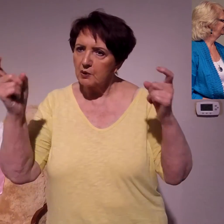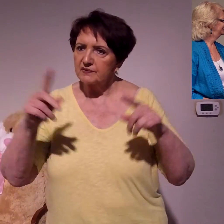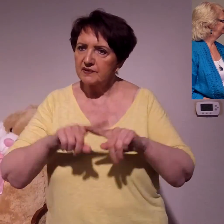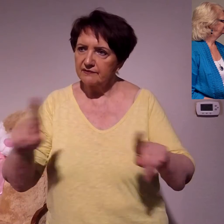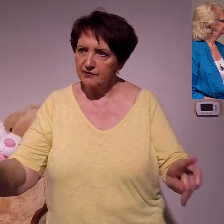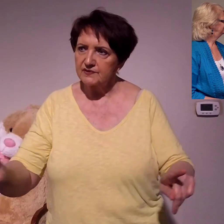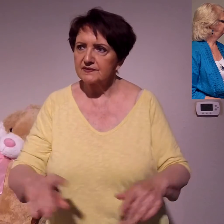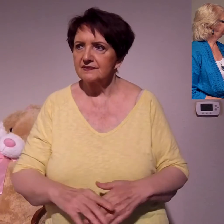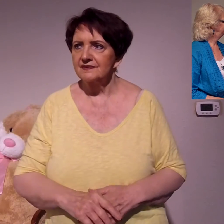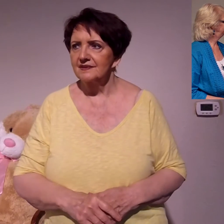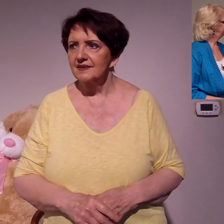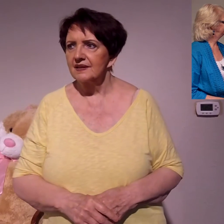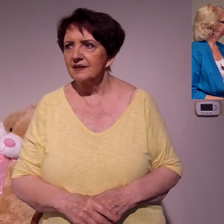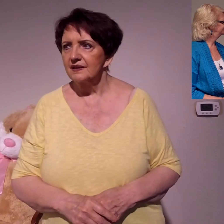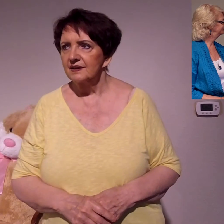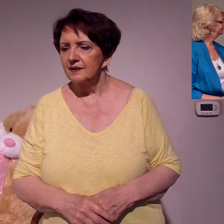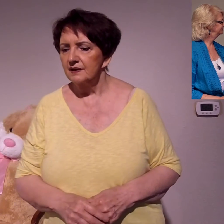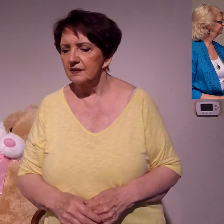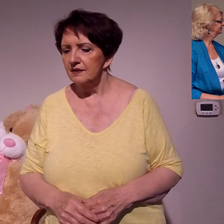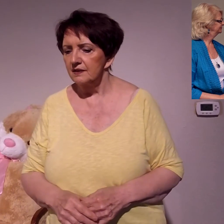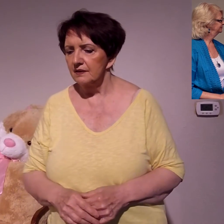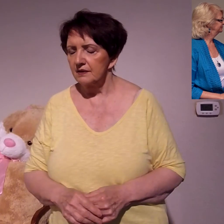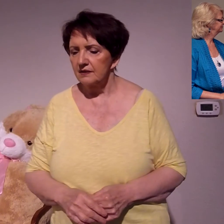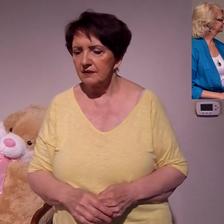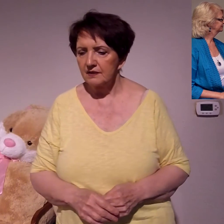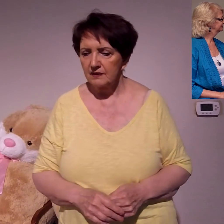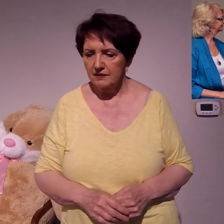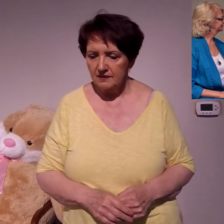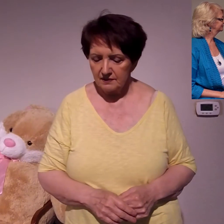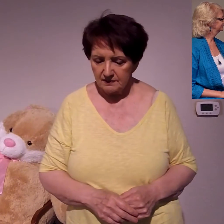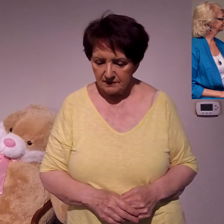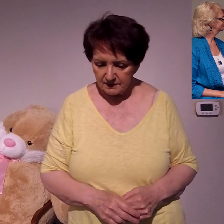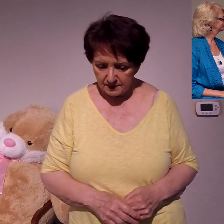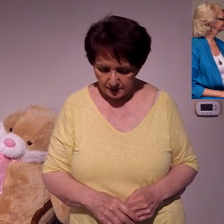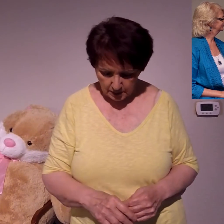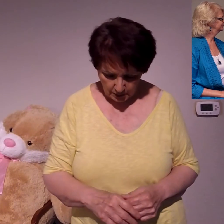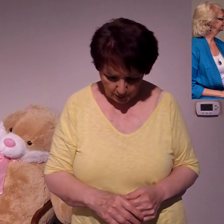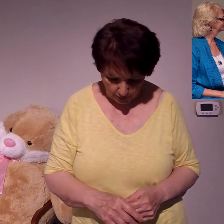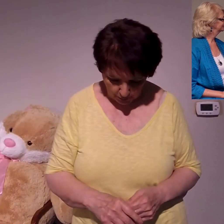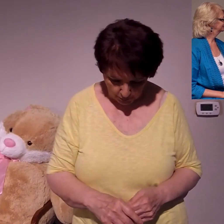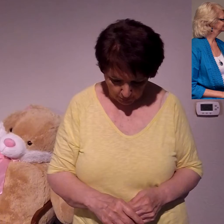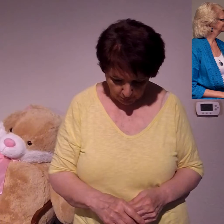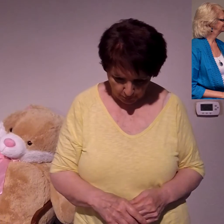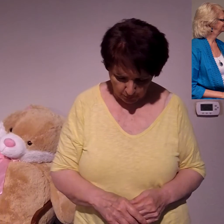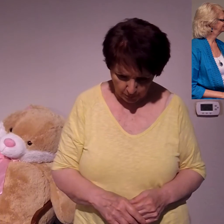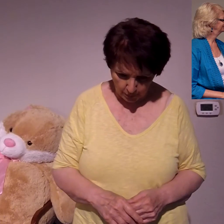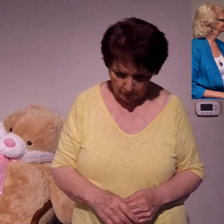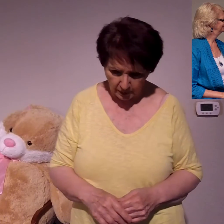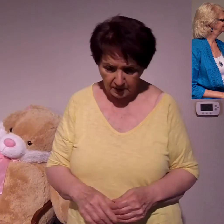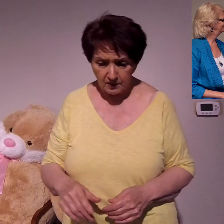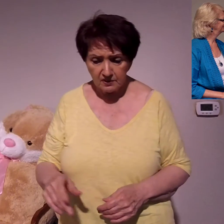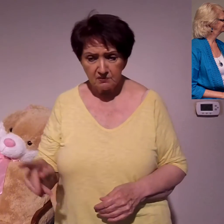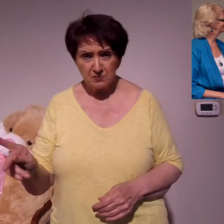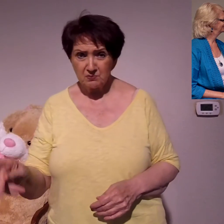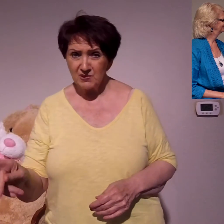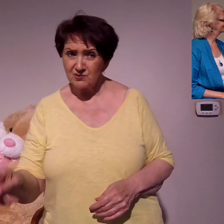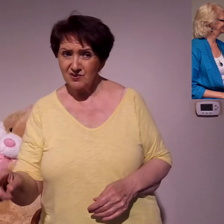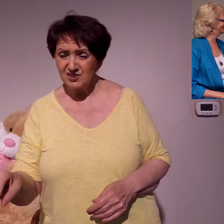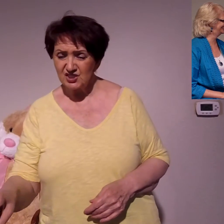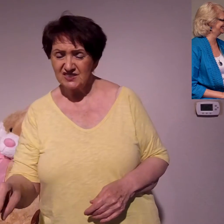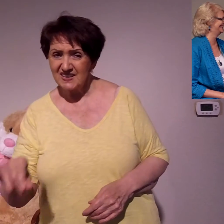lives. So there is some deep truth to the fact that she completes me. But there's some even